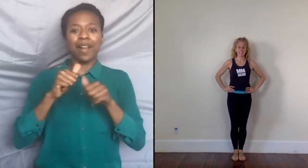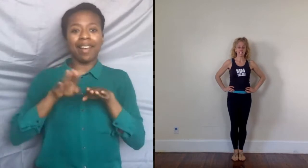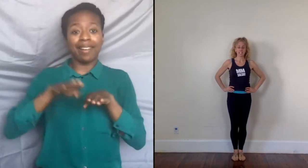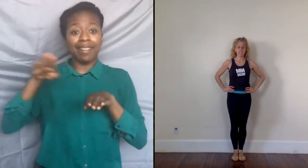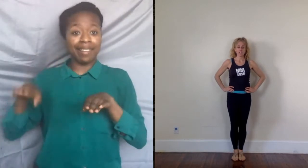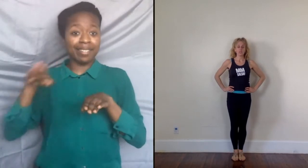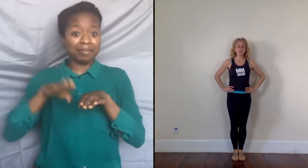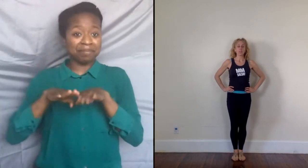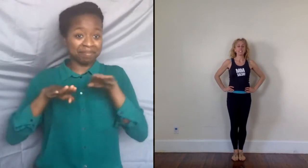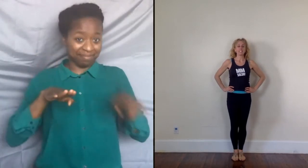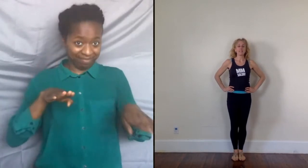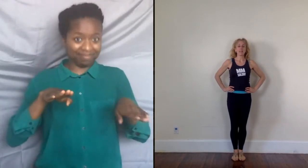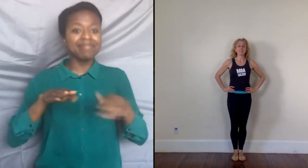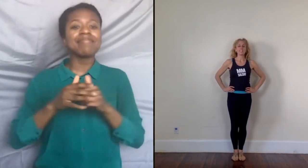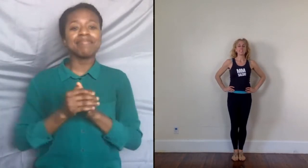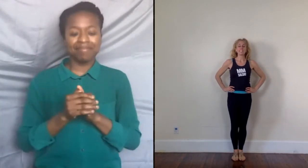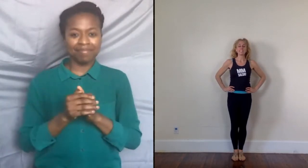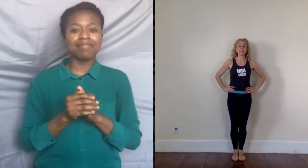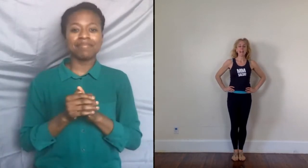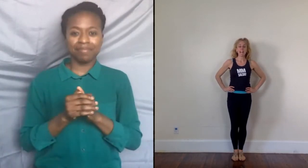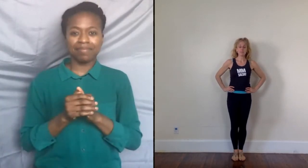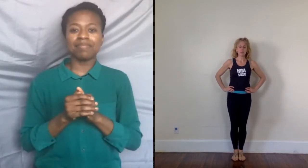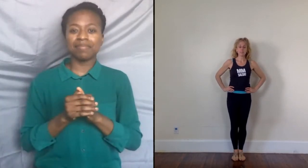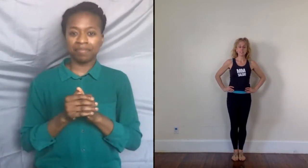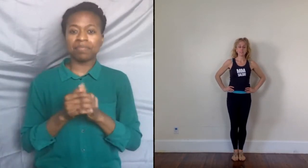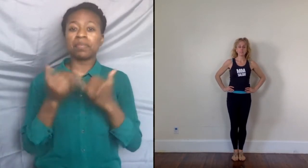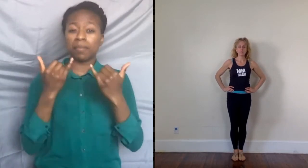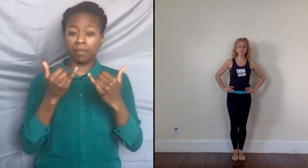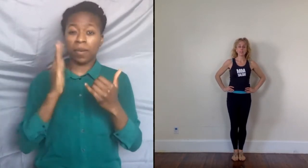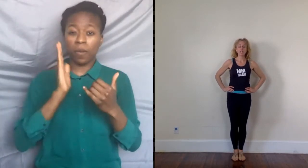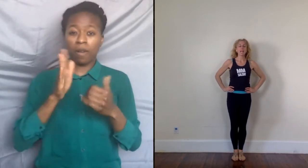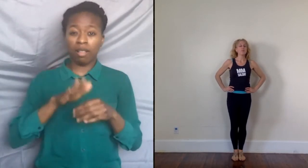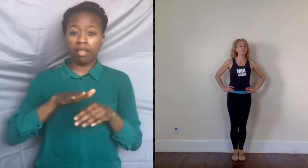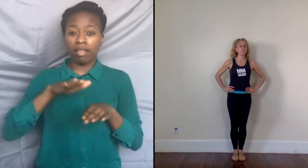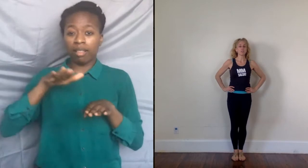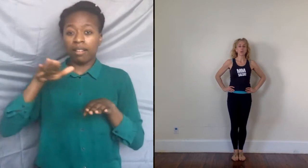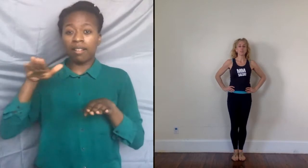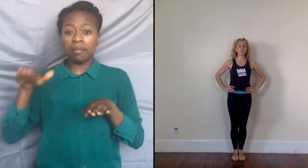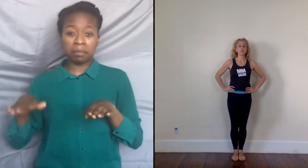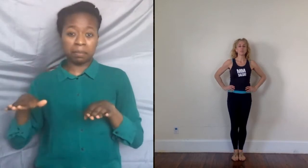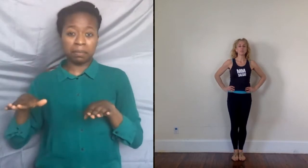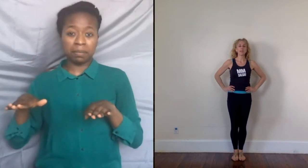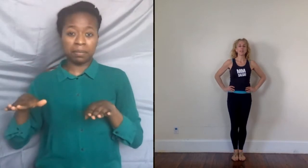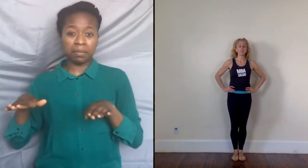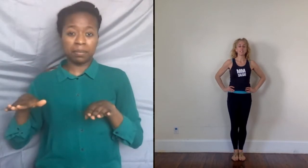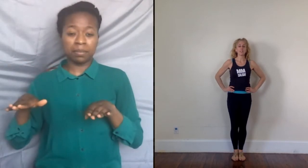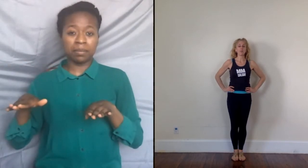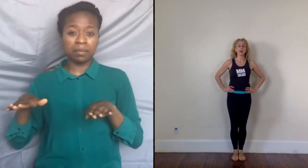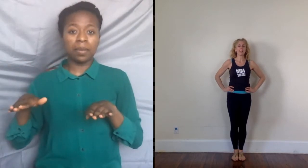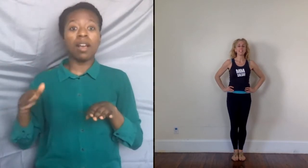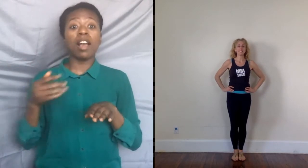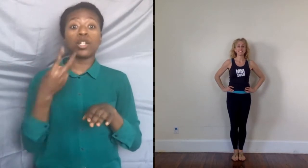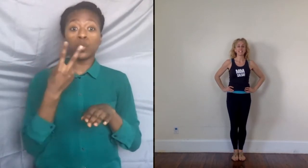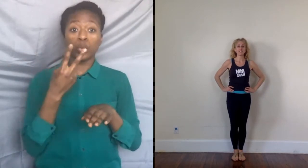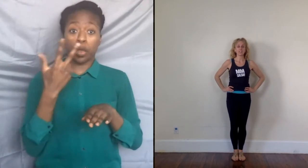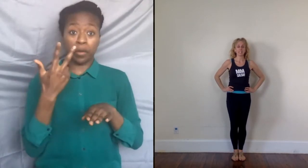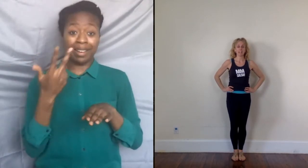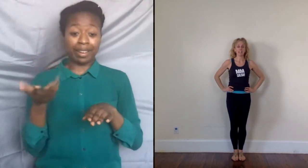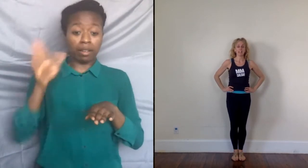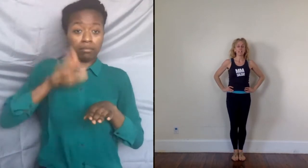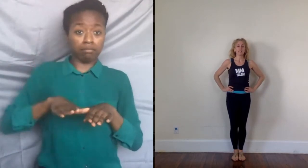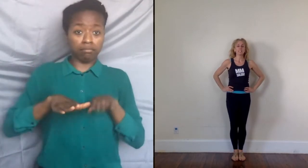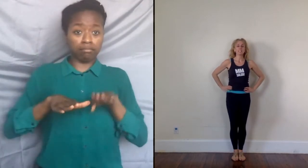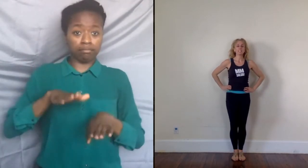side. So we're going to step out to the side where we step to the front, and we're going to do our 2, 3 right underneath our body in the center